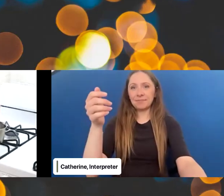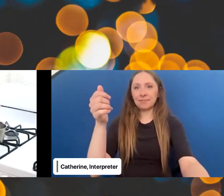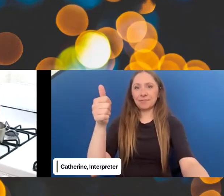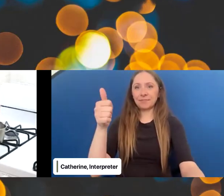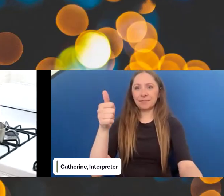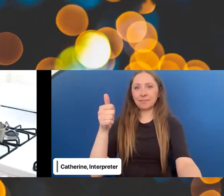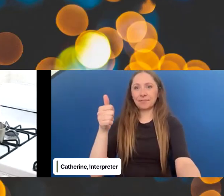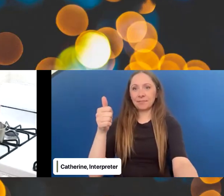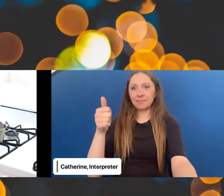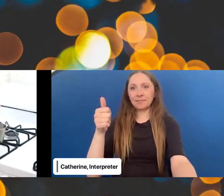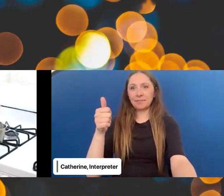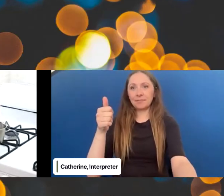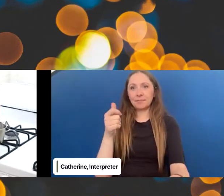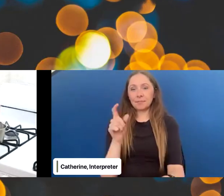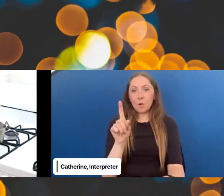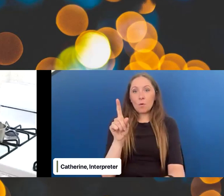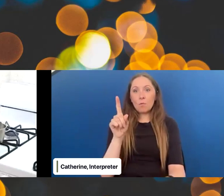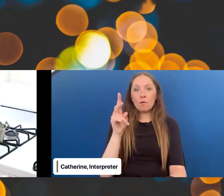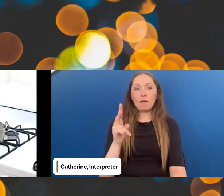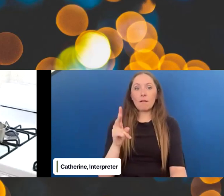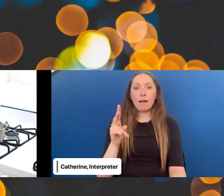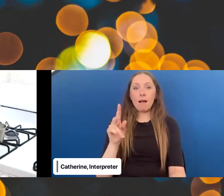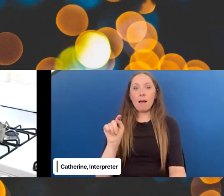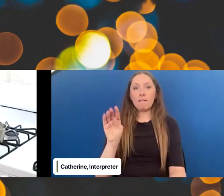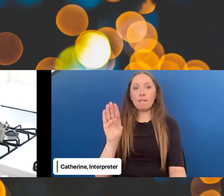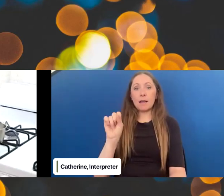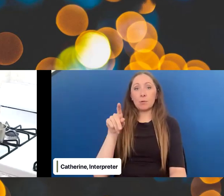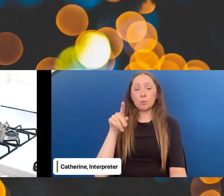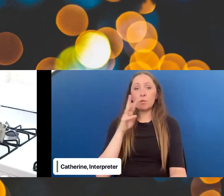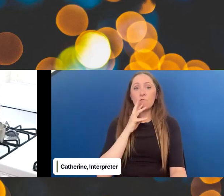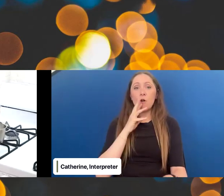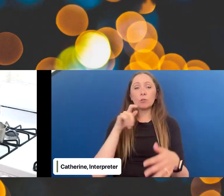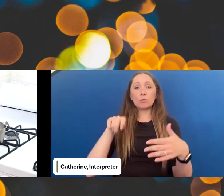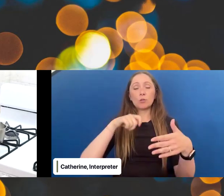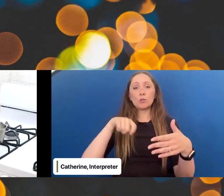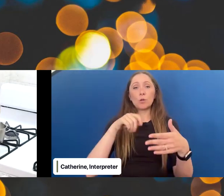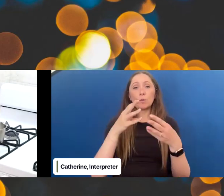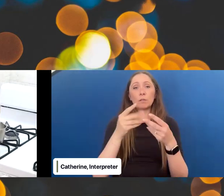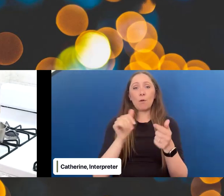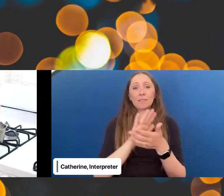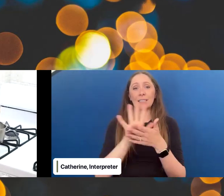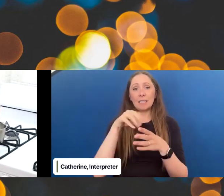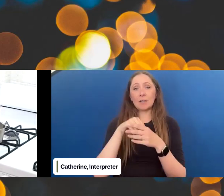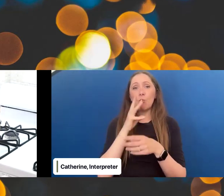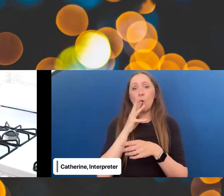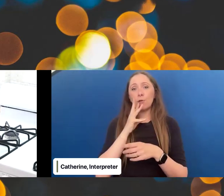half, and just stir it so it dissolves nicely in the water.